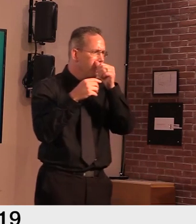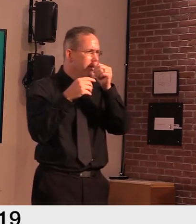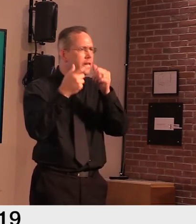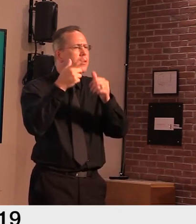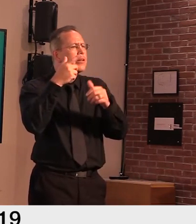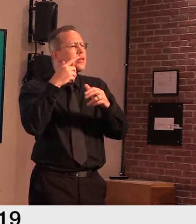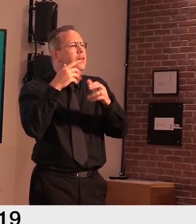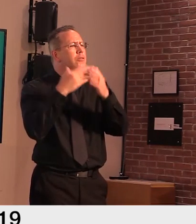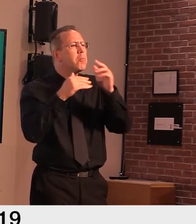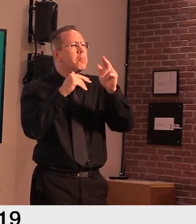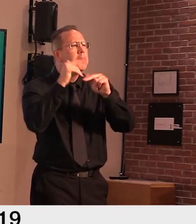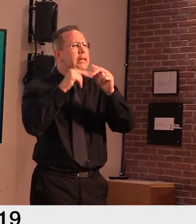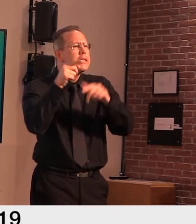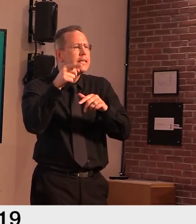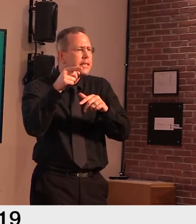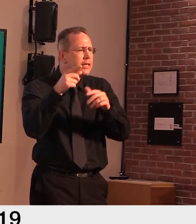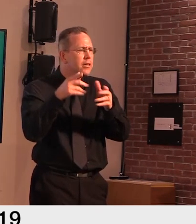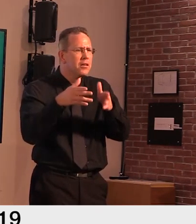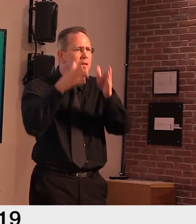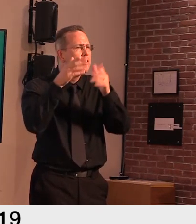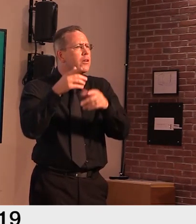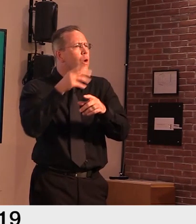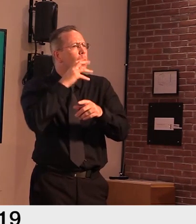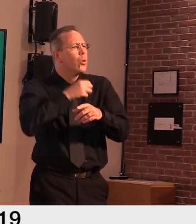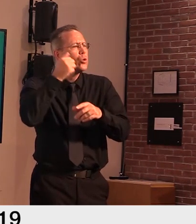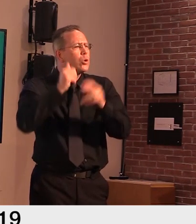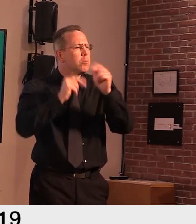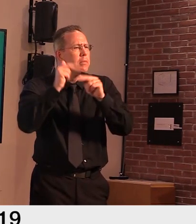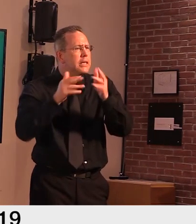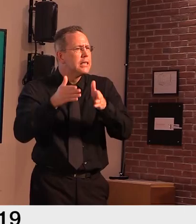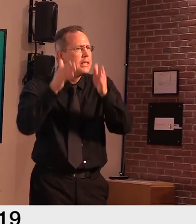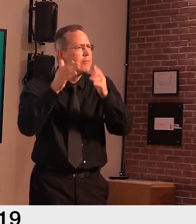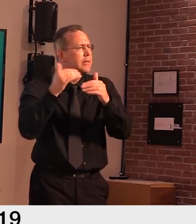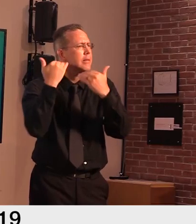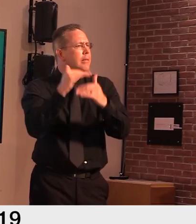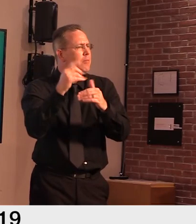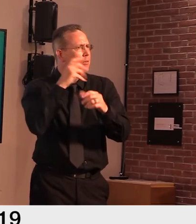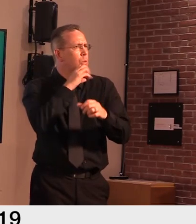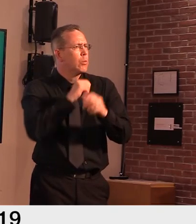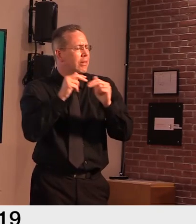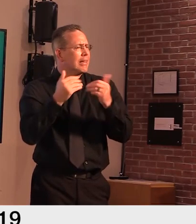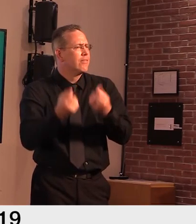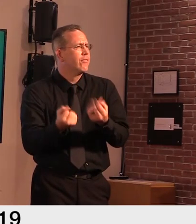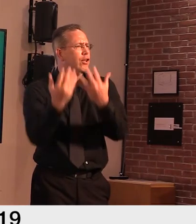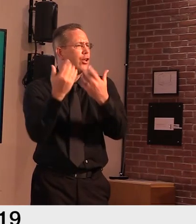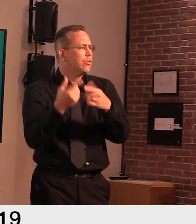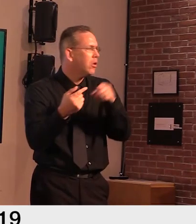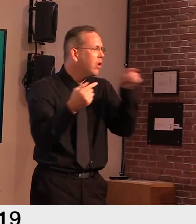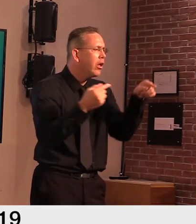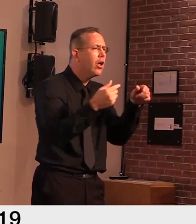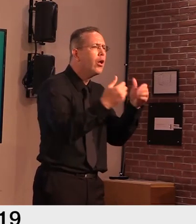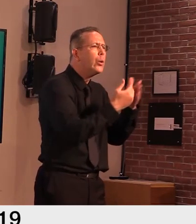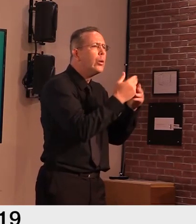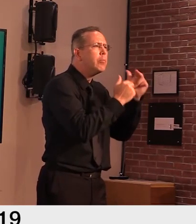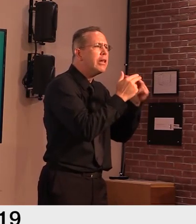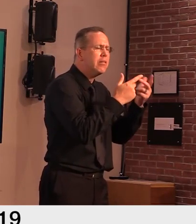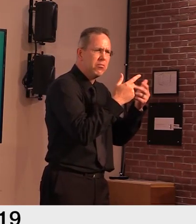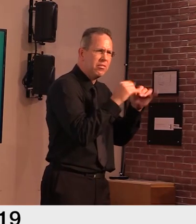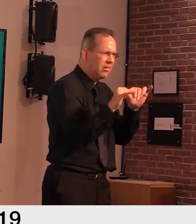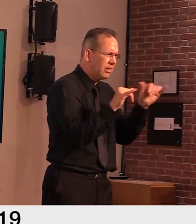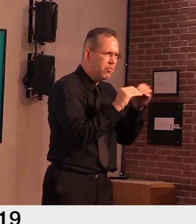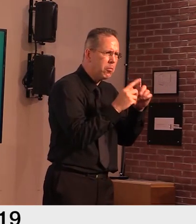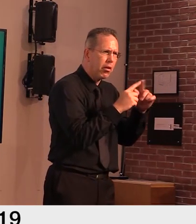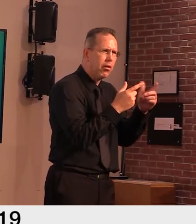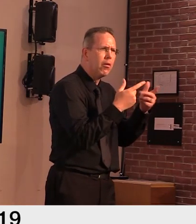built 5 years ago, that, you know, you're crammed into a smaller square footage, but here you have this multi-million dollar